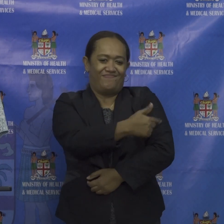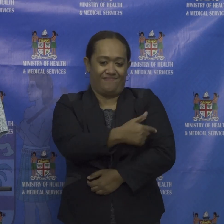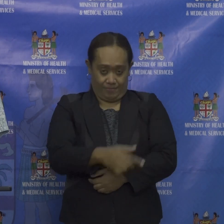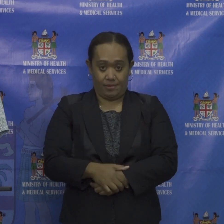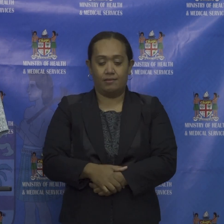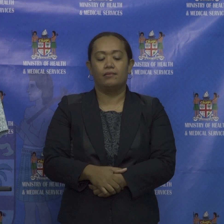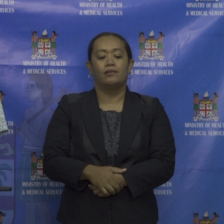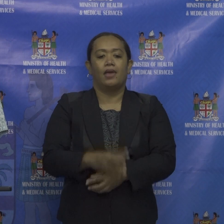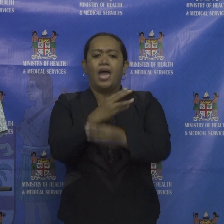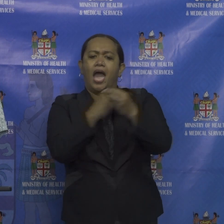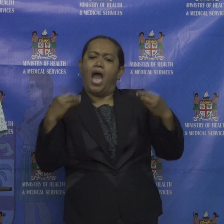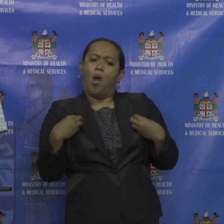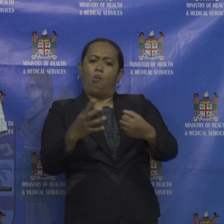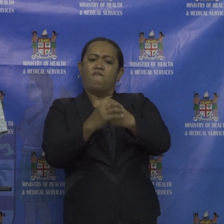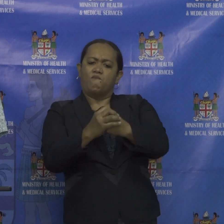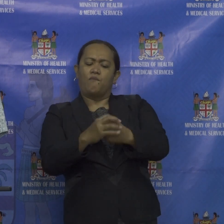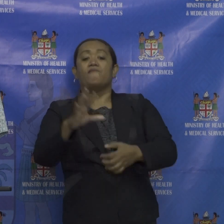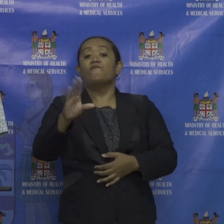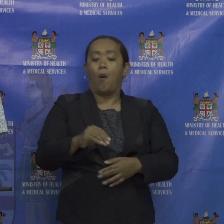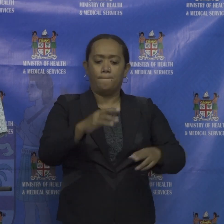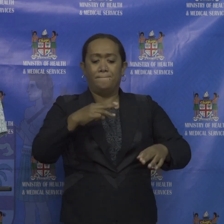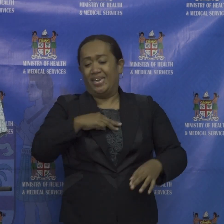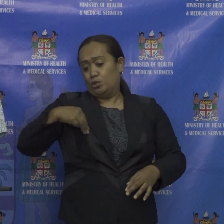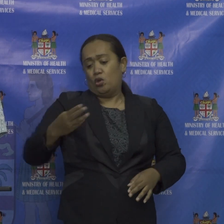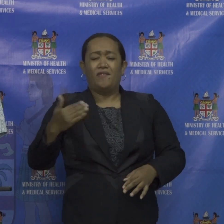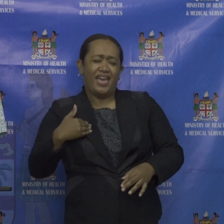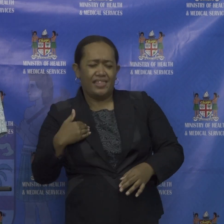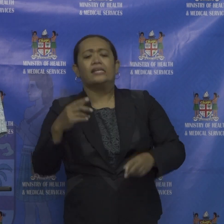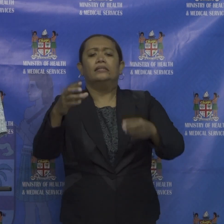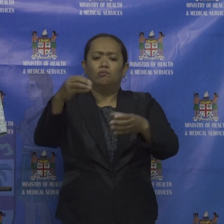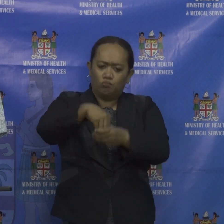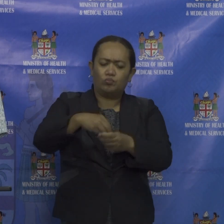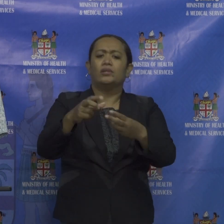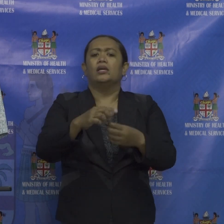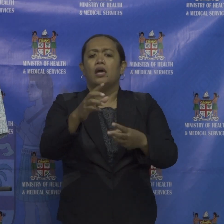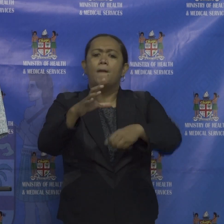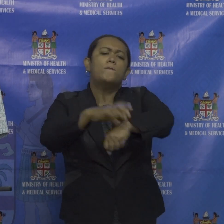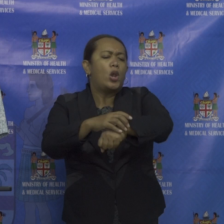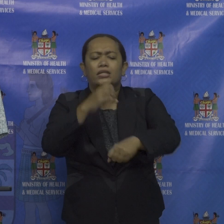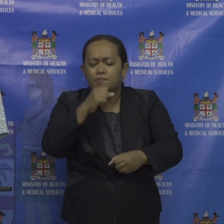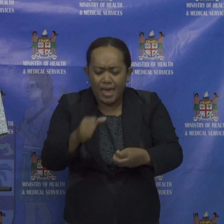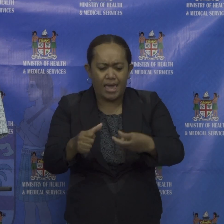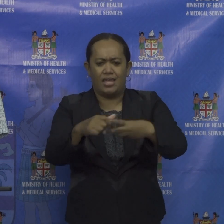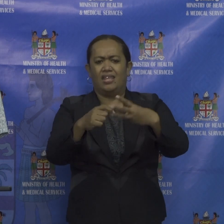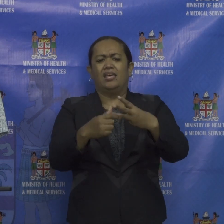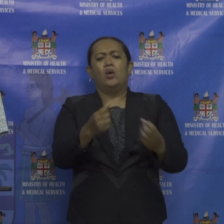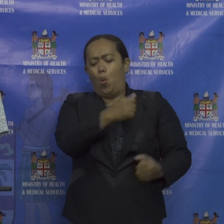Our colleagues from the Ministry of Health and all our government departments, including soldiers and policemen, have been working tirelessly